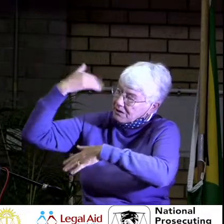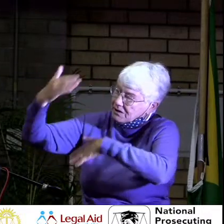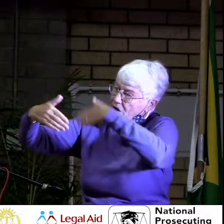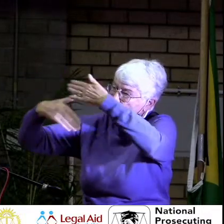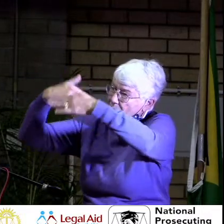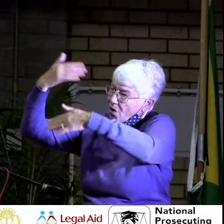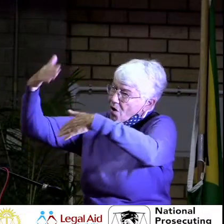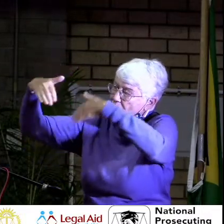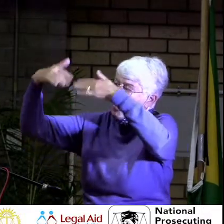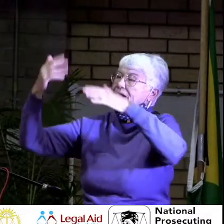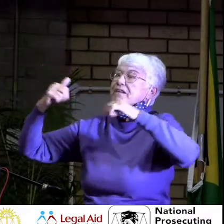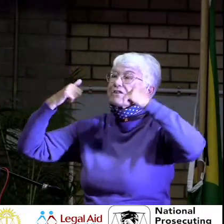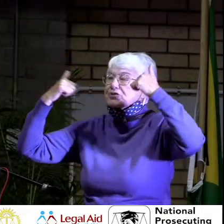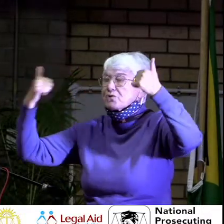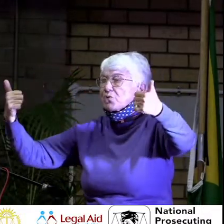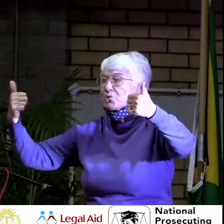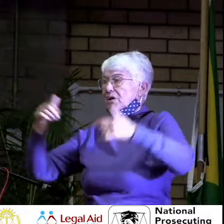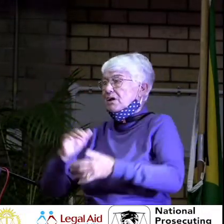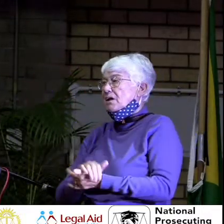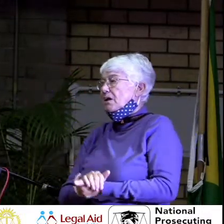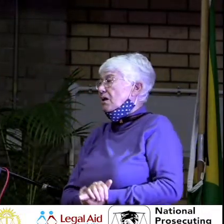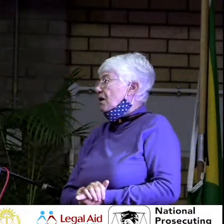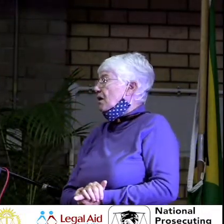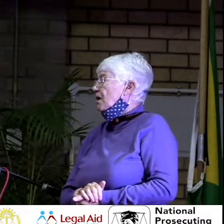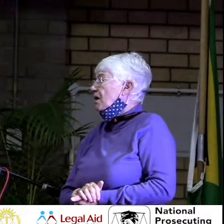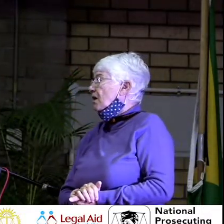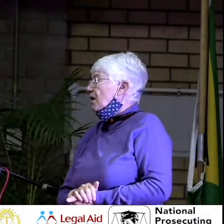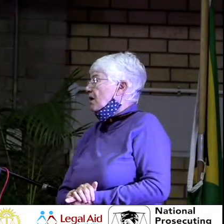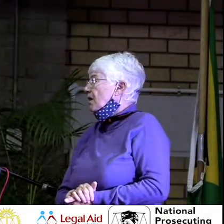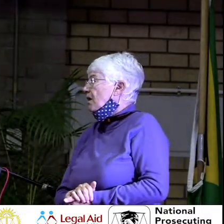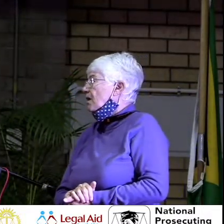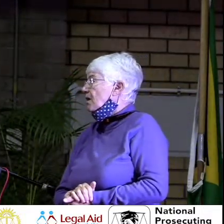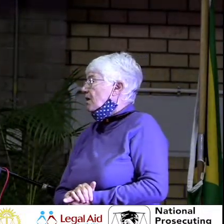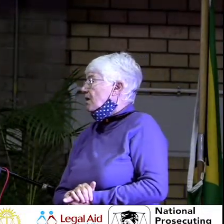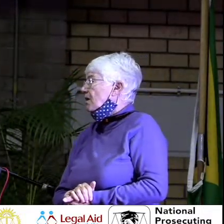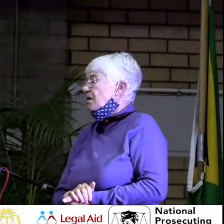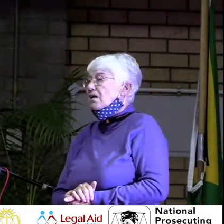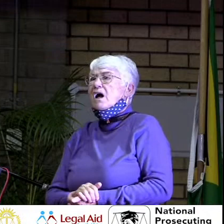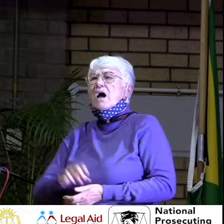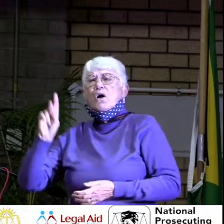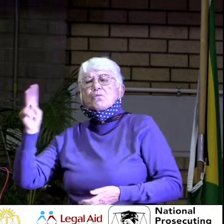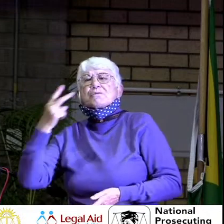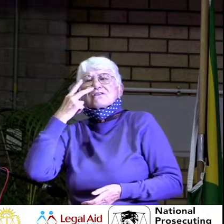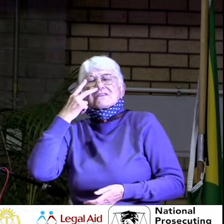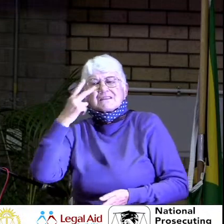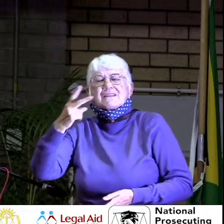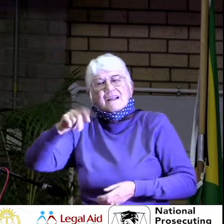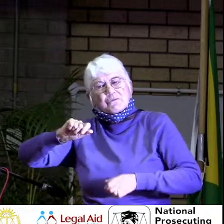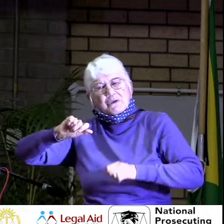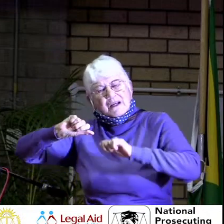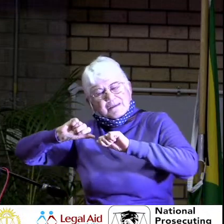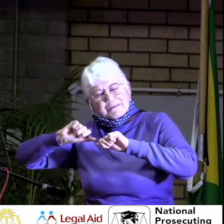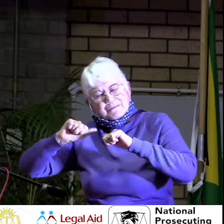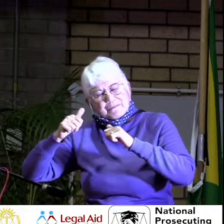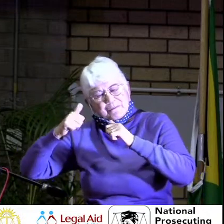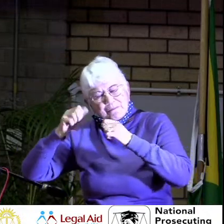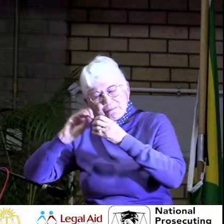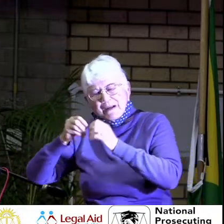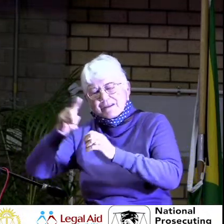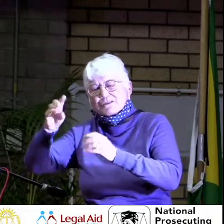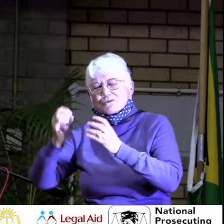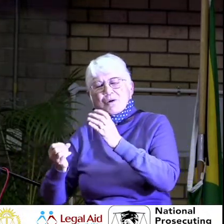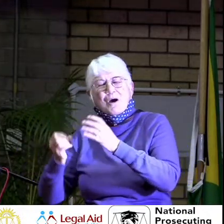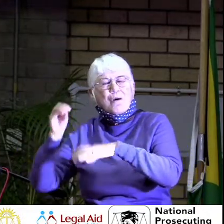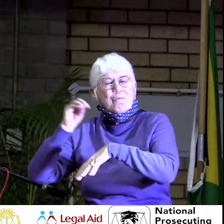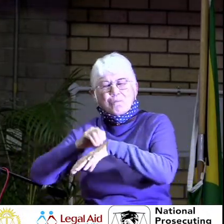be told. So we need to go and really be honest and say, let's fix these problems. So I'm sure you share